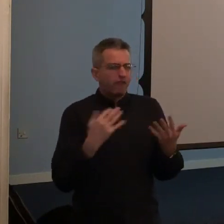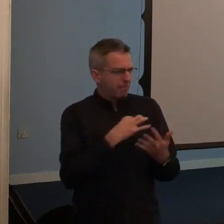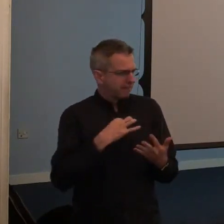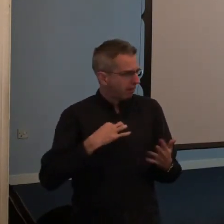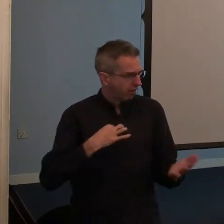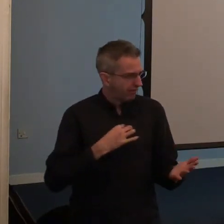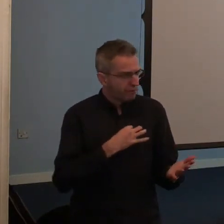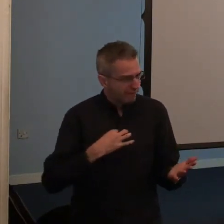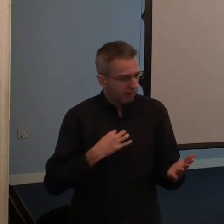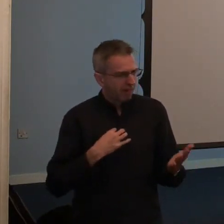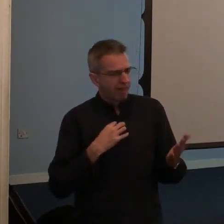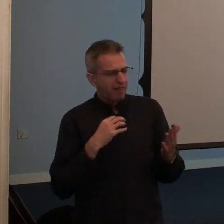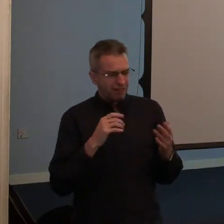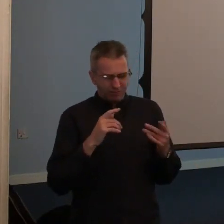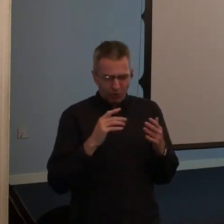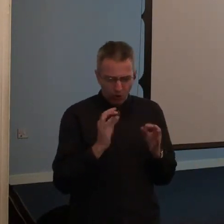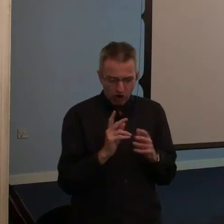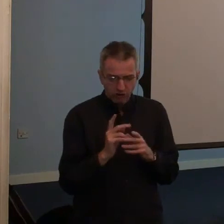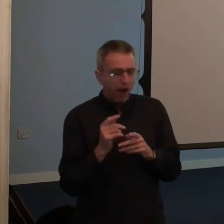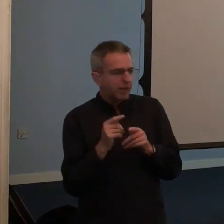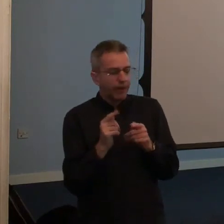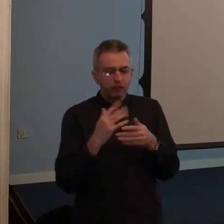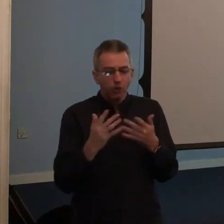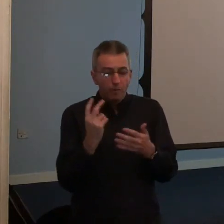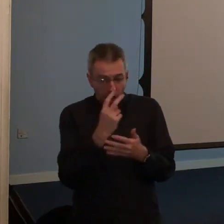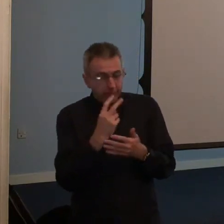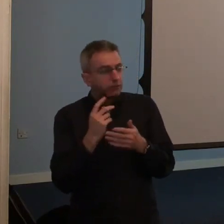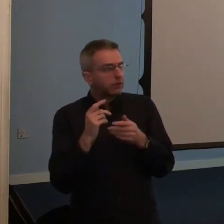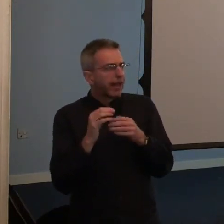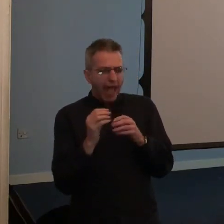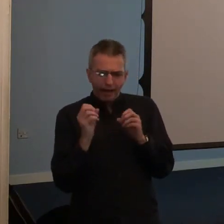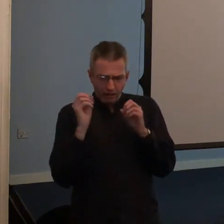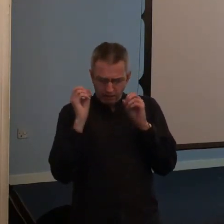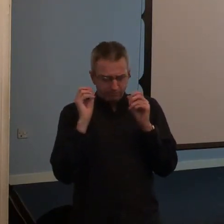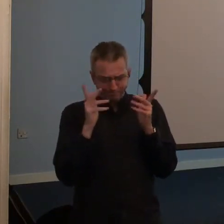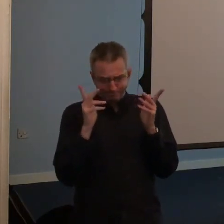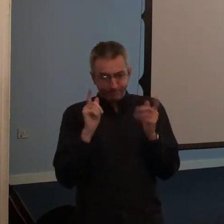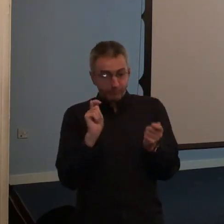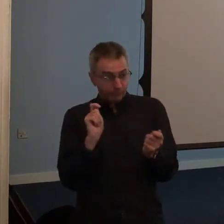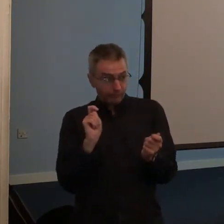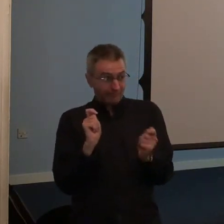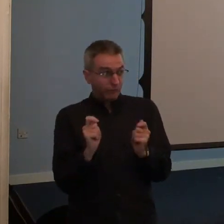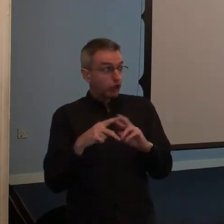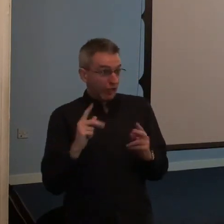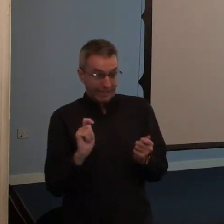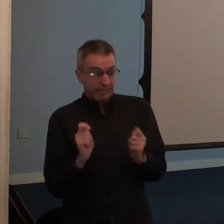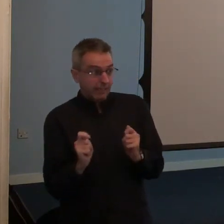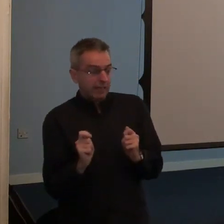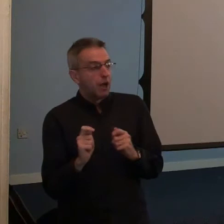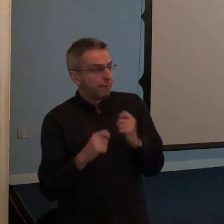to explain it because it's quite medical and quite scientific, but that they can treat that gene and then and adapt it to cure that condition. So they